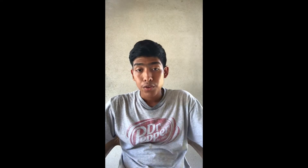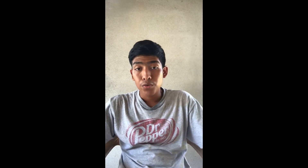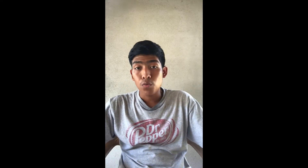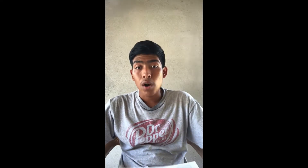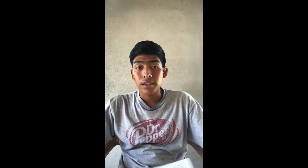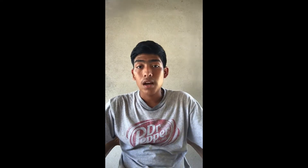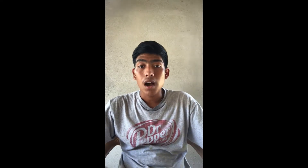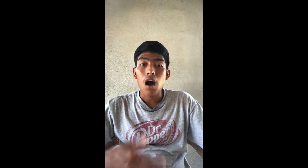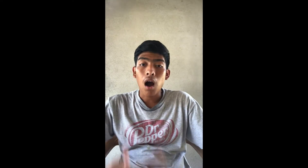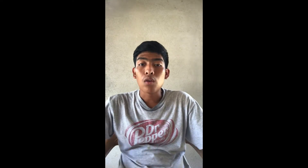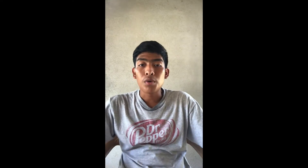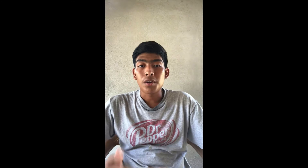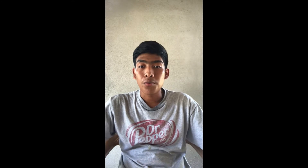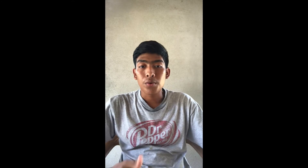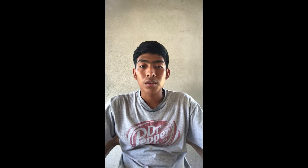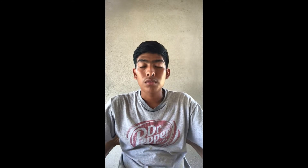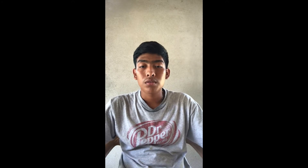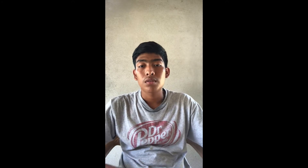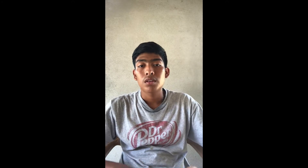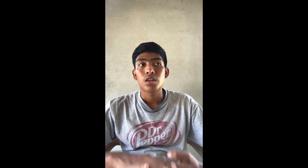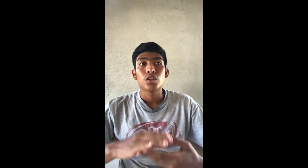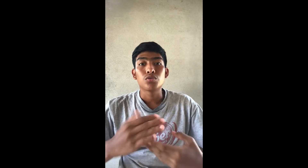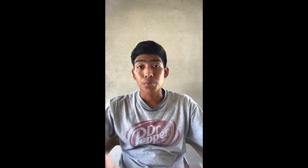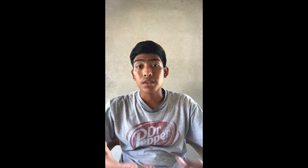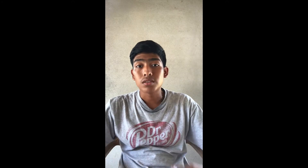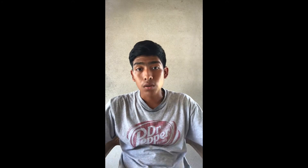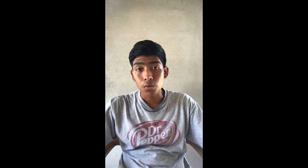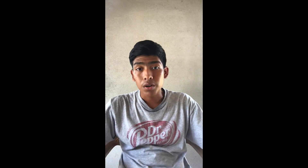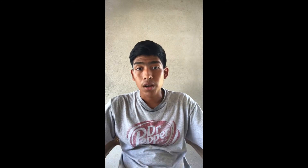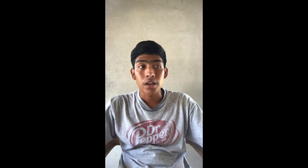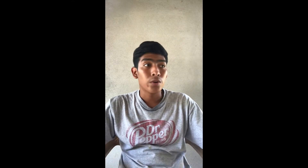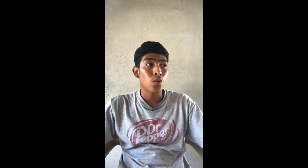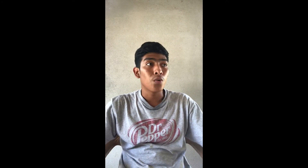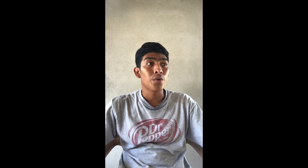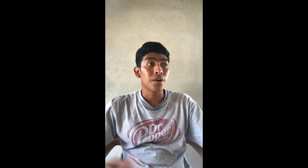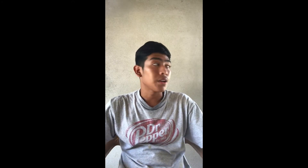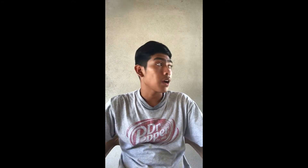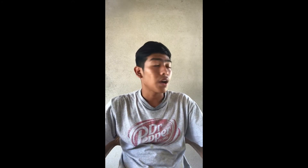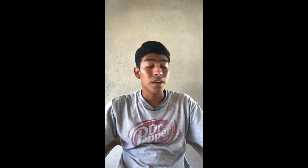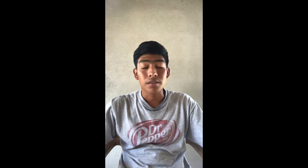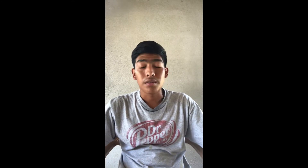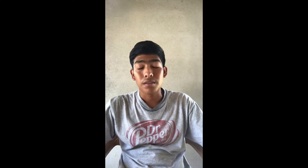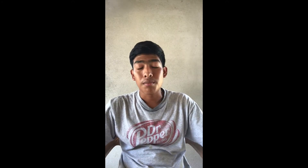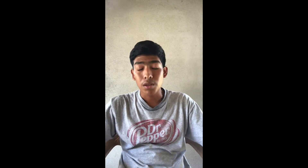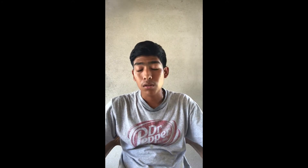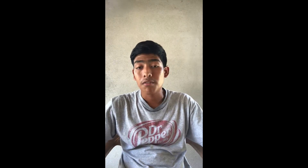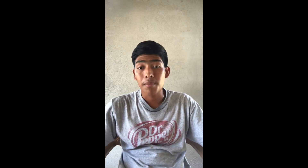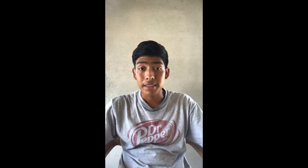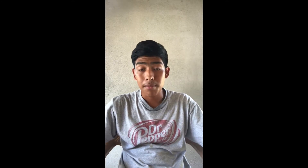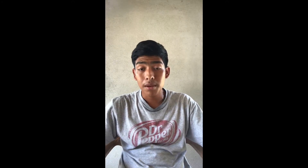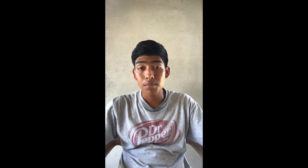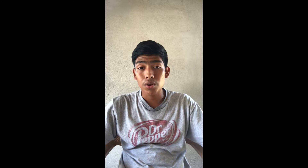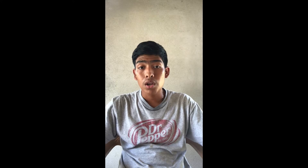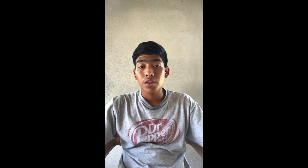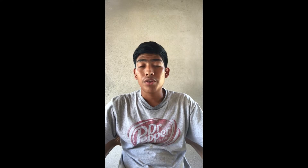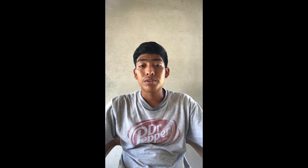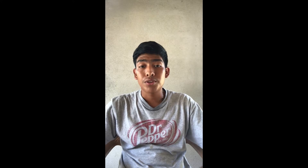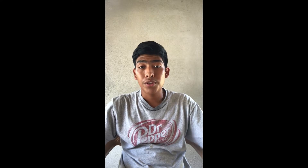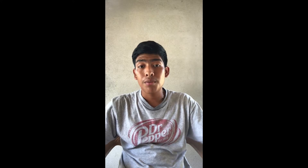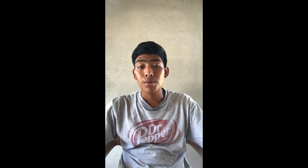to what all we are doing to praise the Lord. I know we are in the middle of a pandemic, but there is nothing